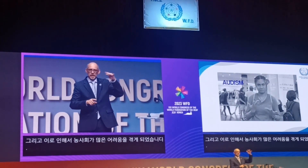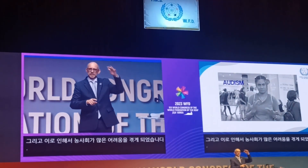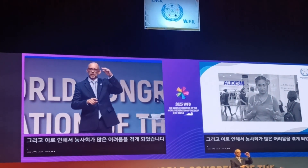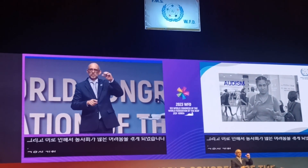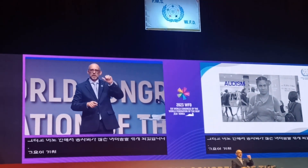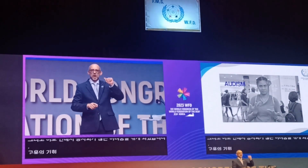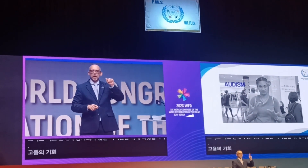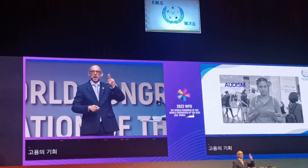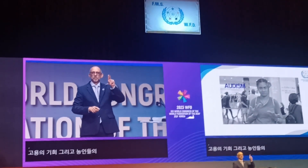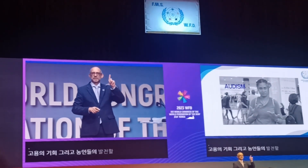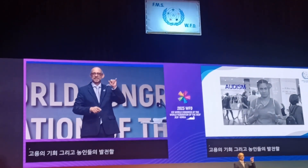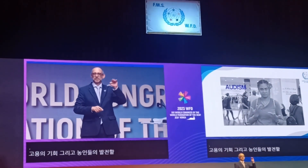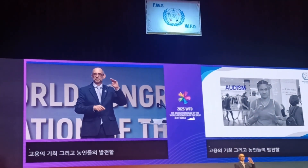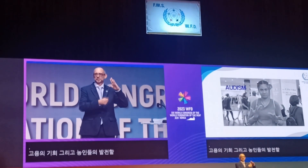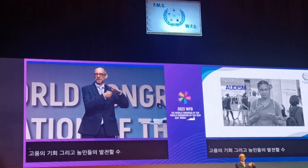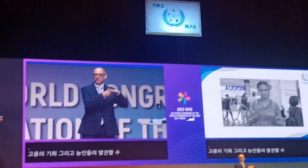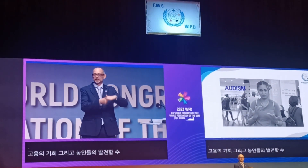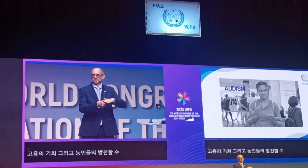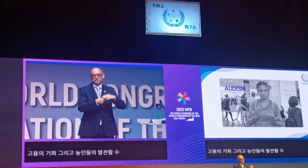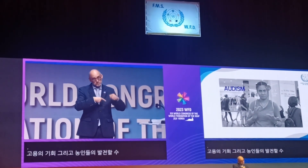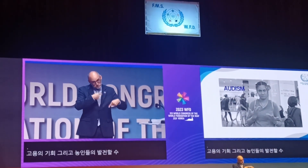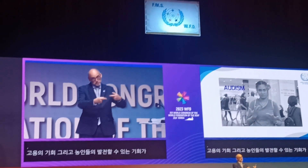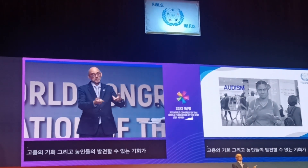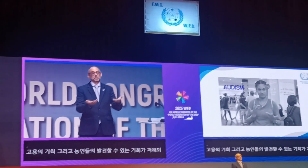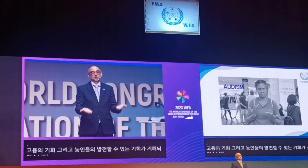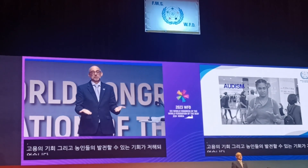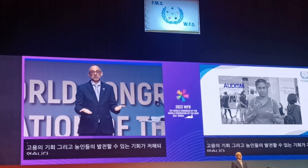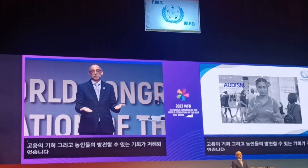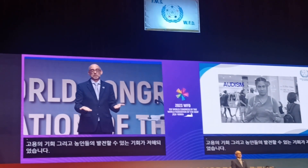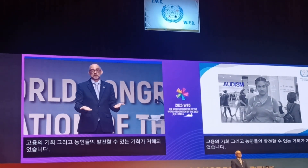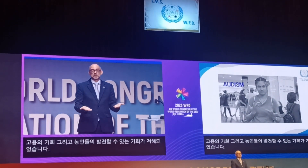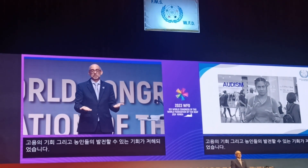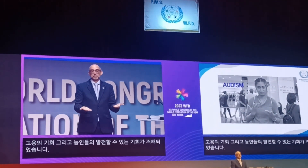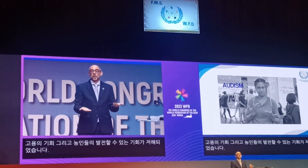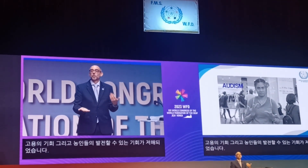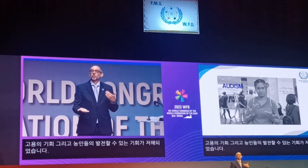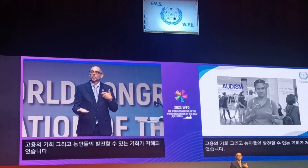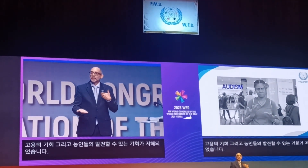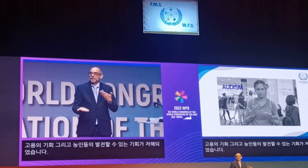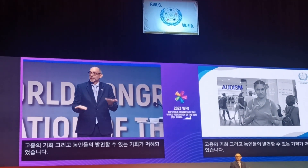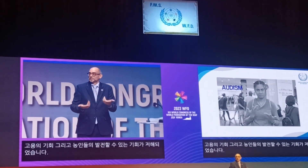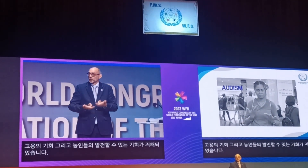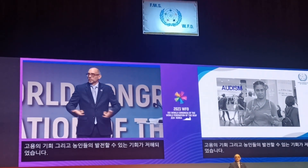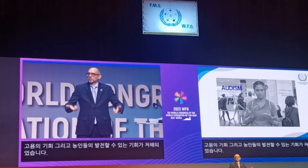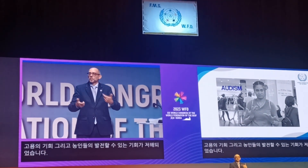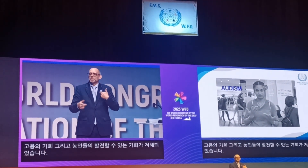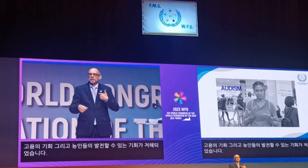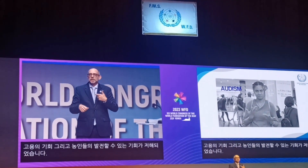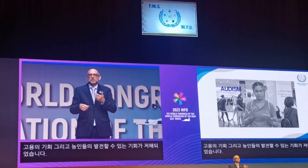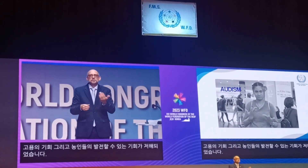an impact that we continue to see as autism spread through the world.